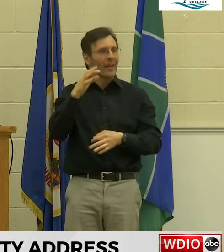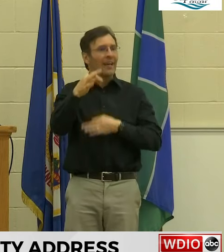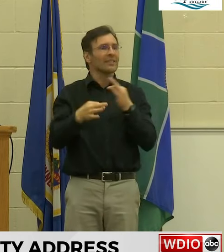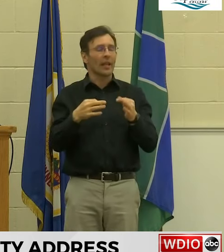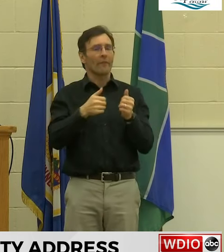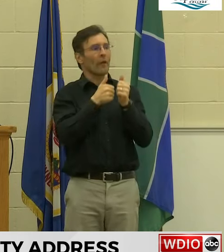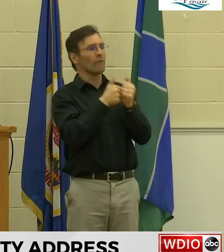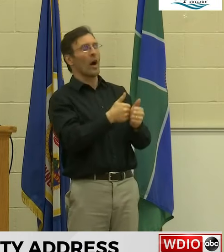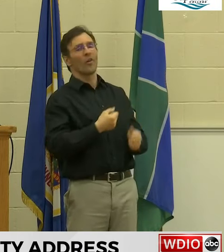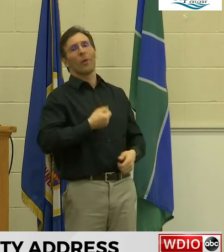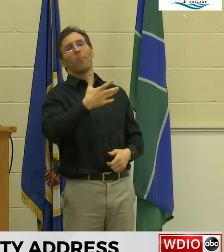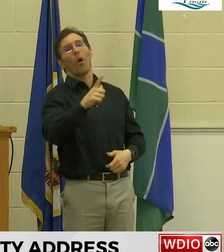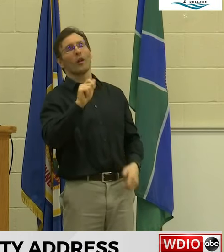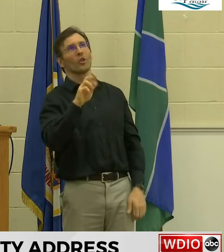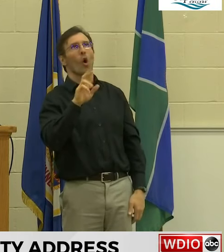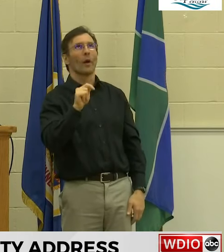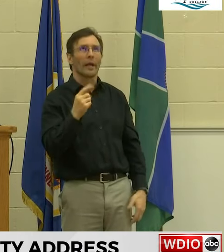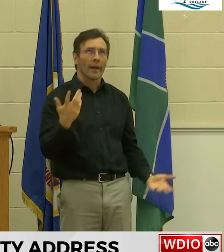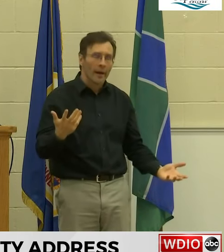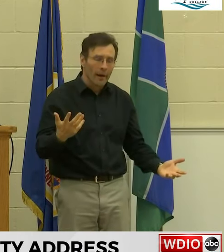to follow the poll. Oh, so